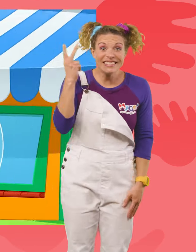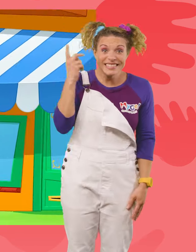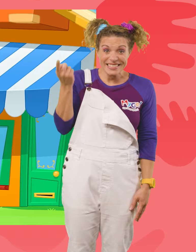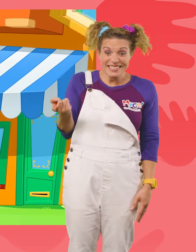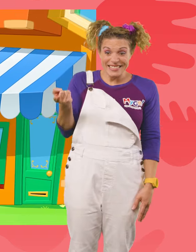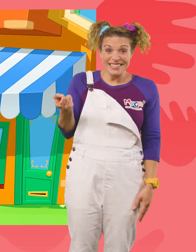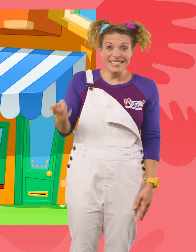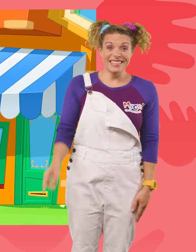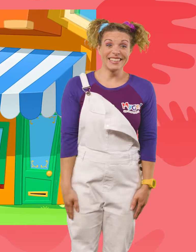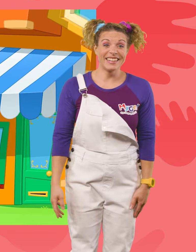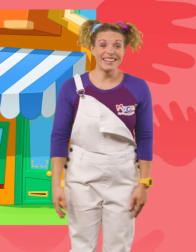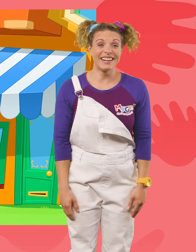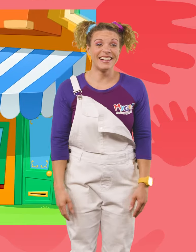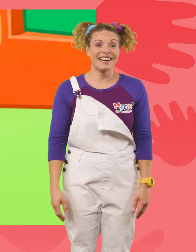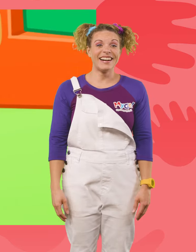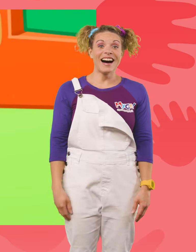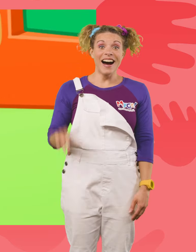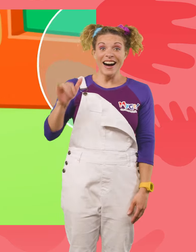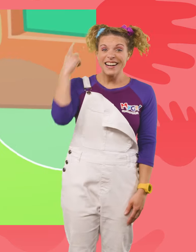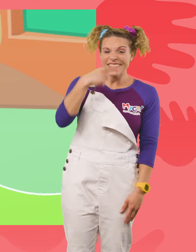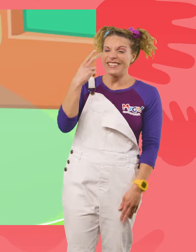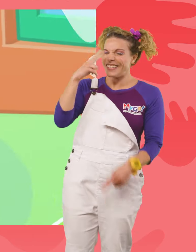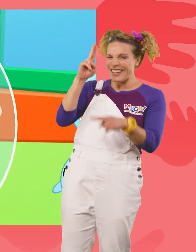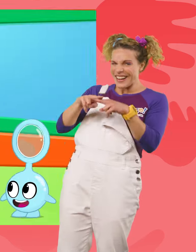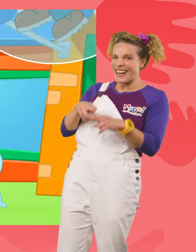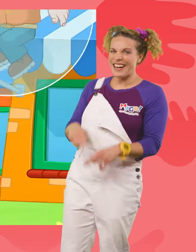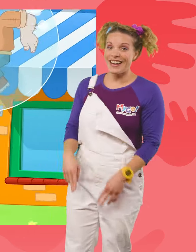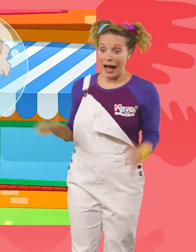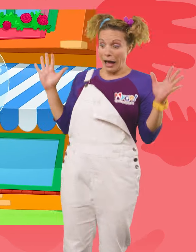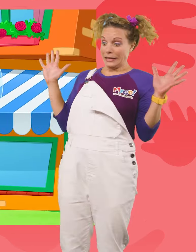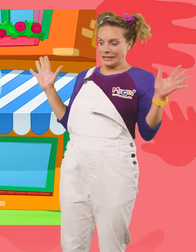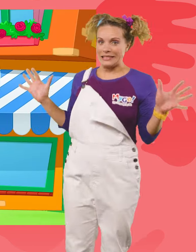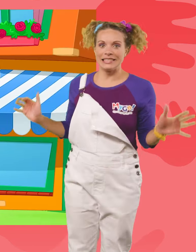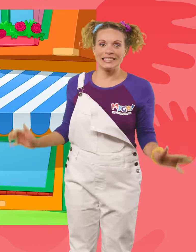Whoa! See? That looks like fun.